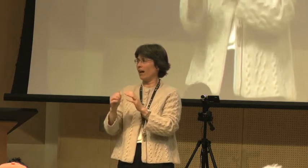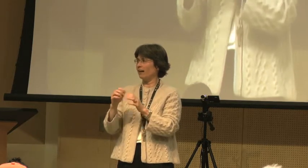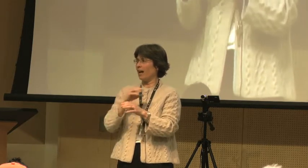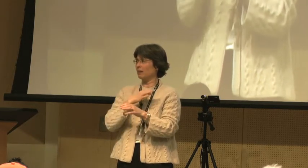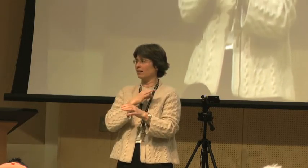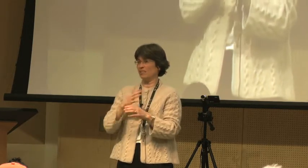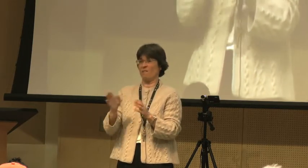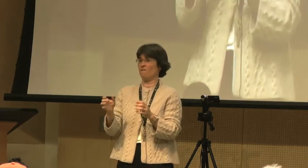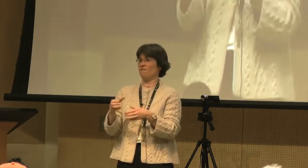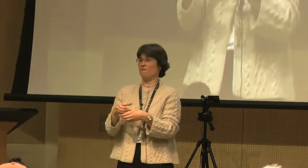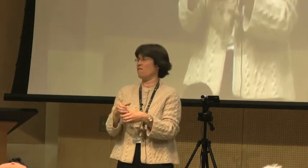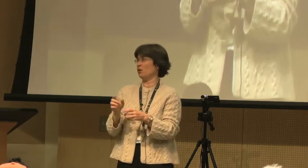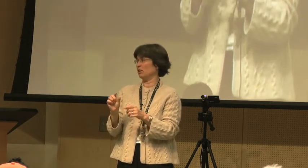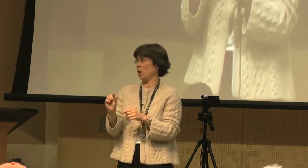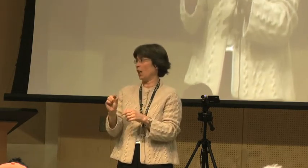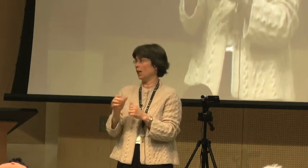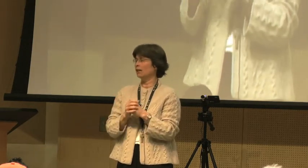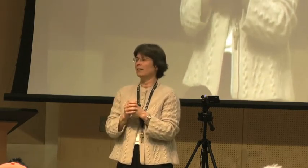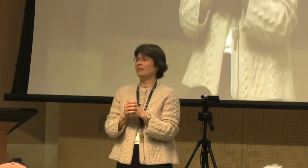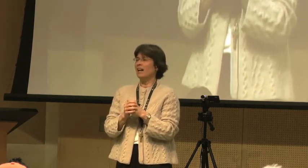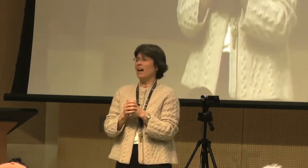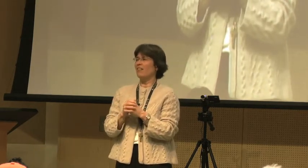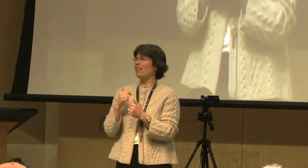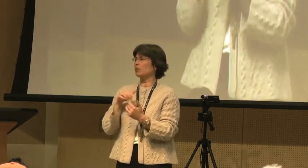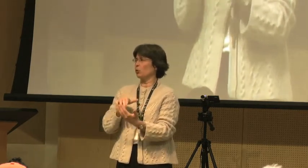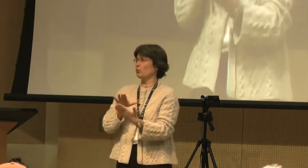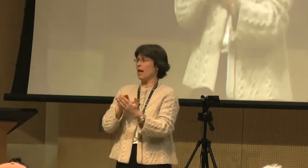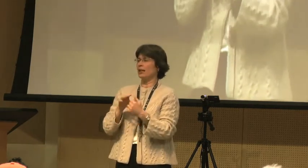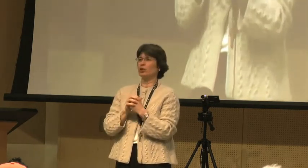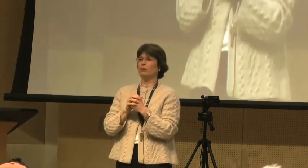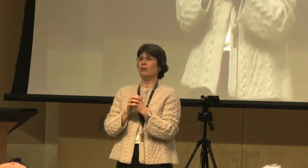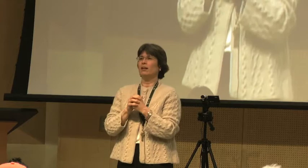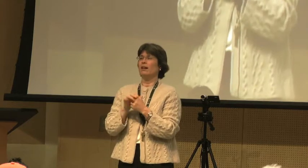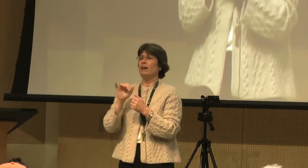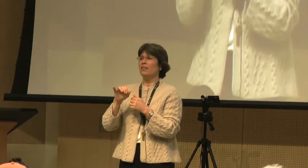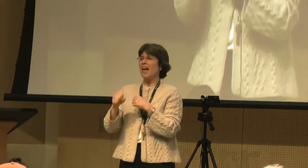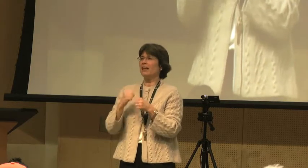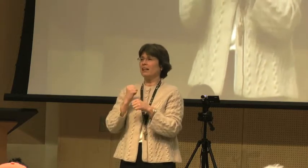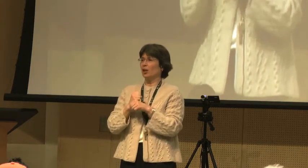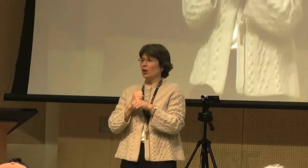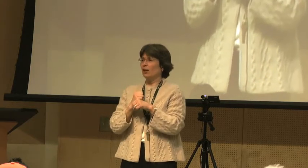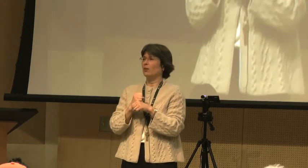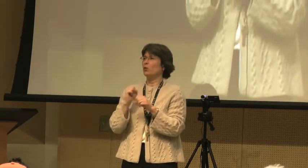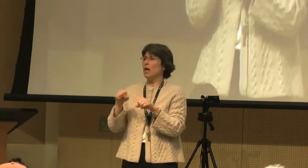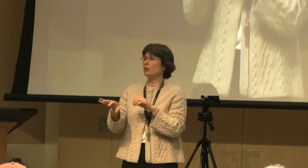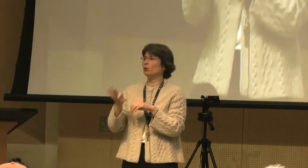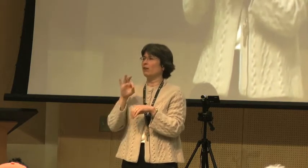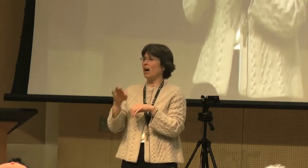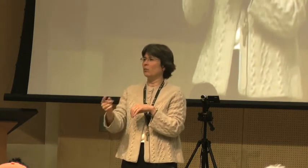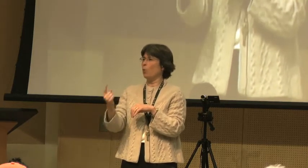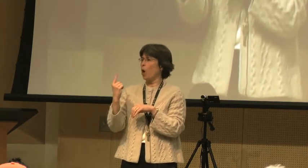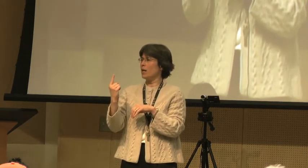qualified applicant. And that's what they need to. That is, you're able to find one